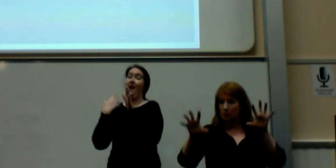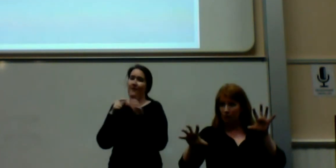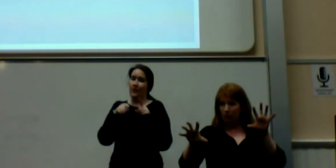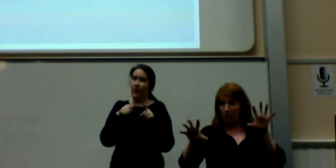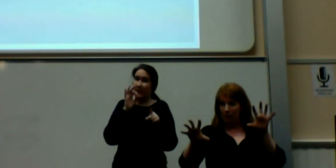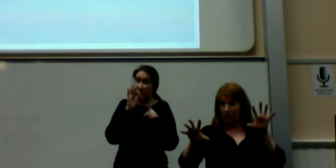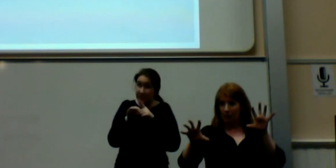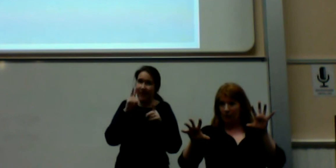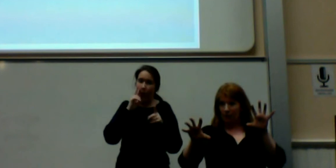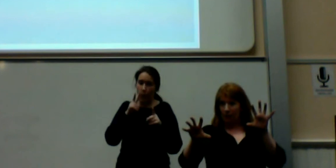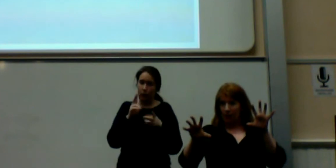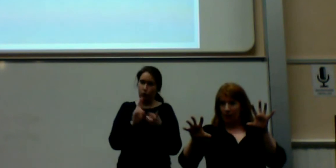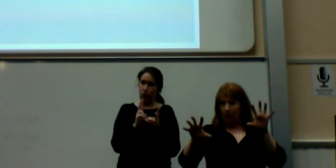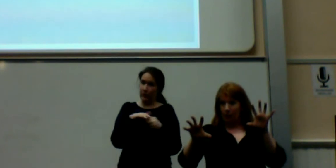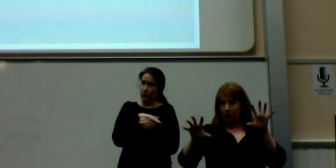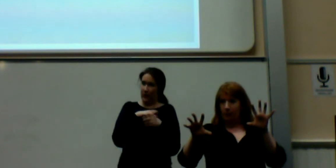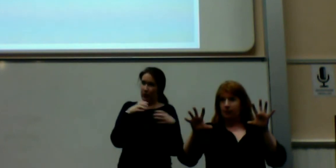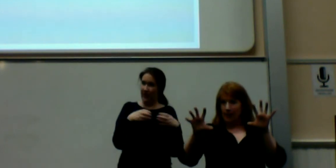interpreting specific